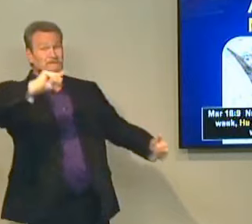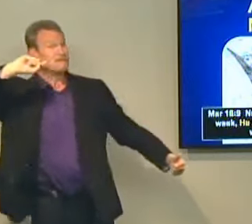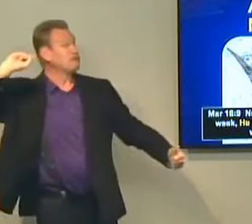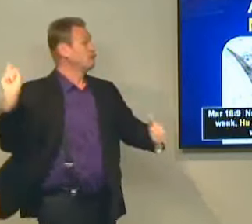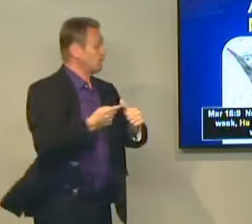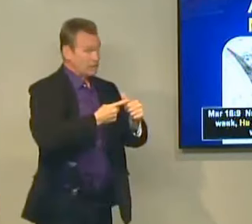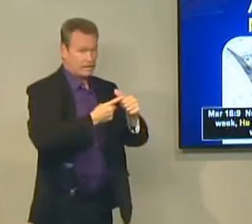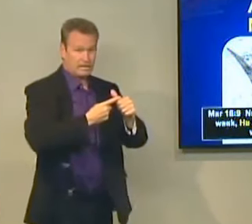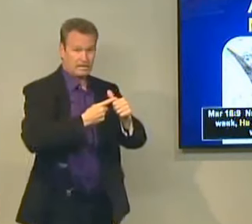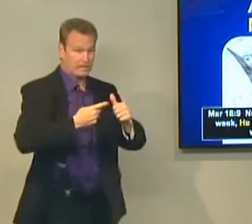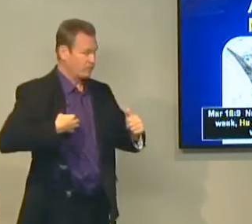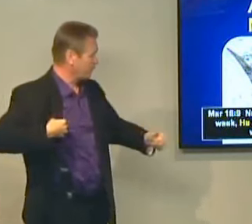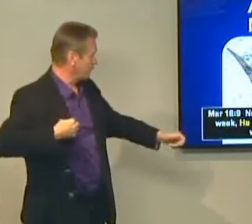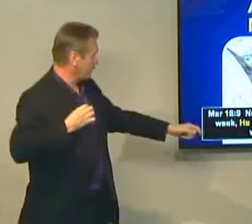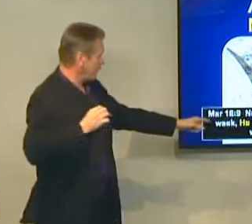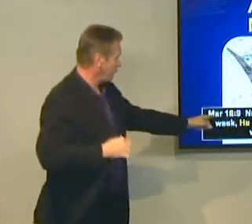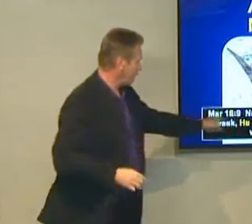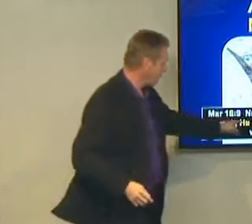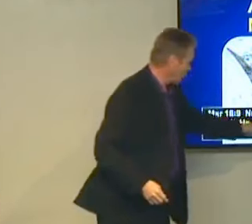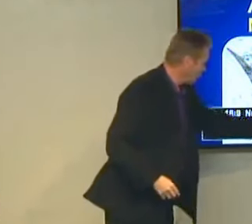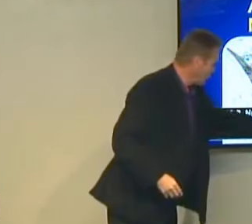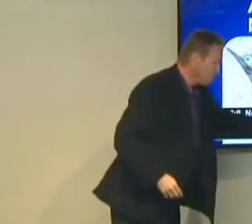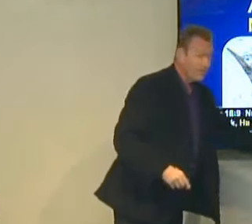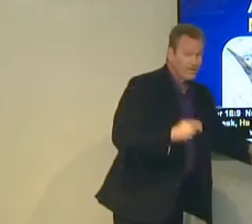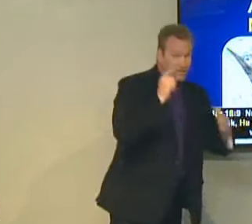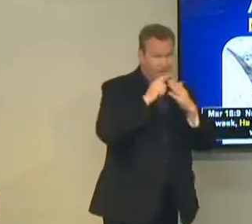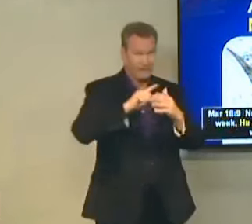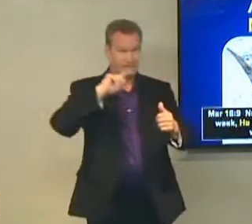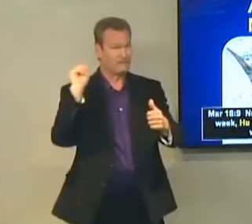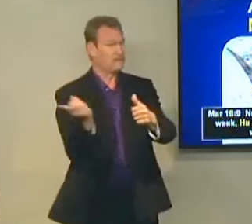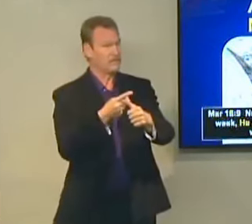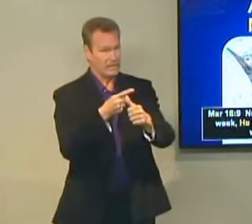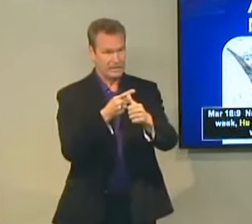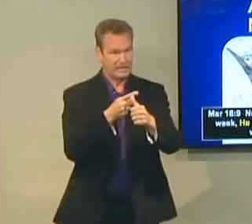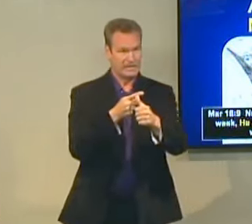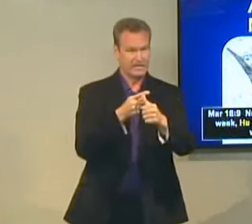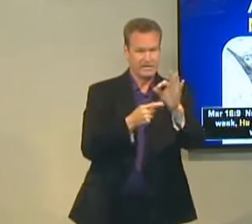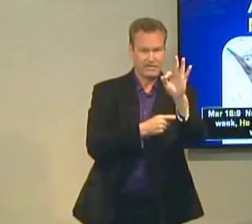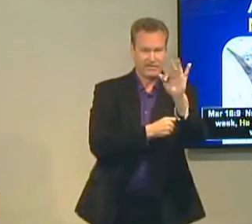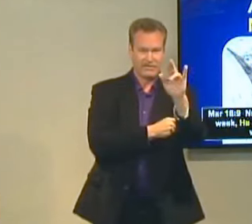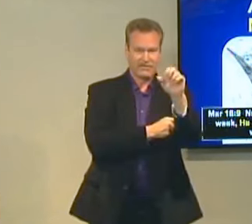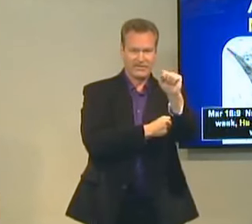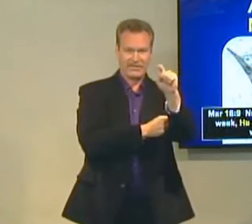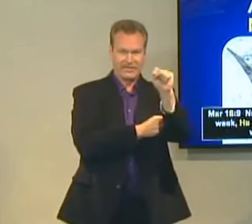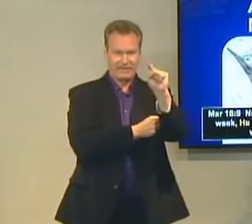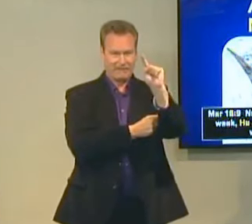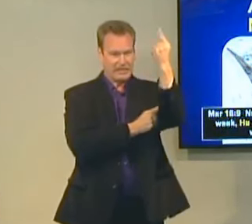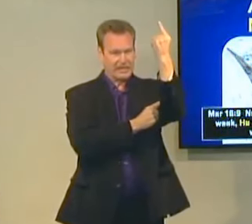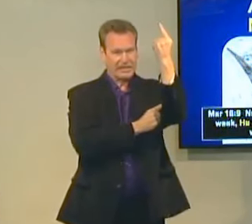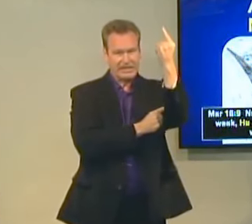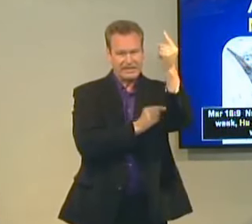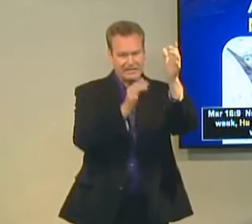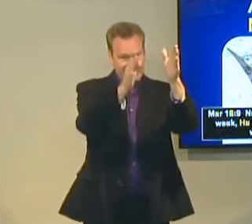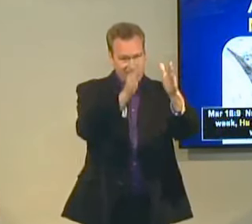rose early on the first day of the week. He appeared at the first to Mary Magdalene. She was the